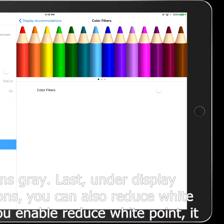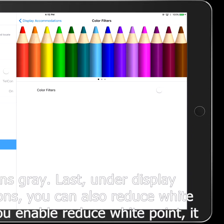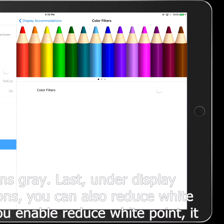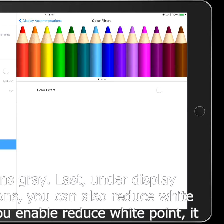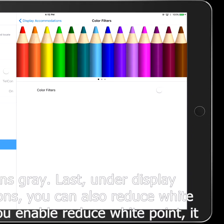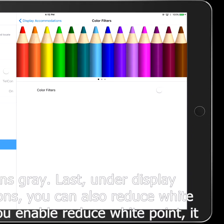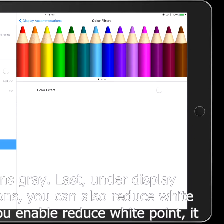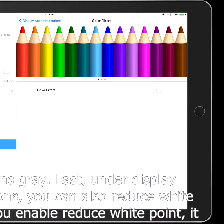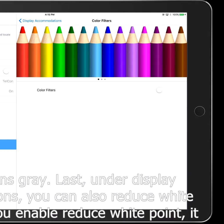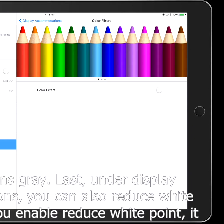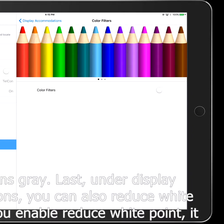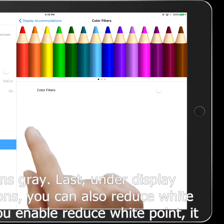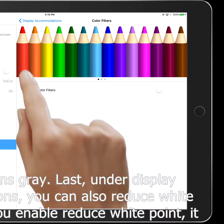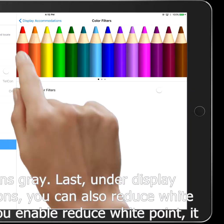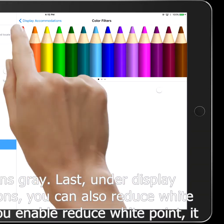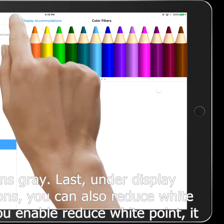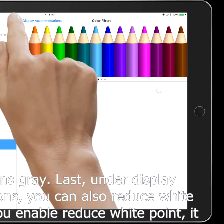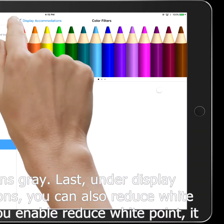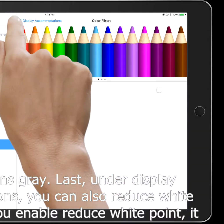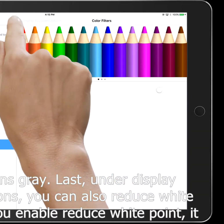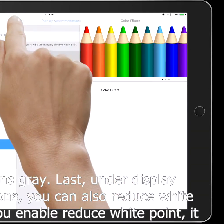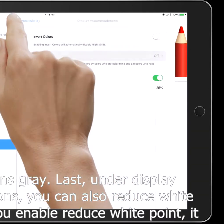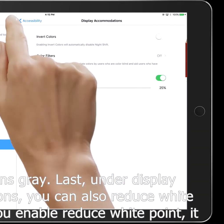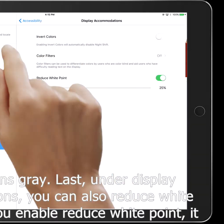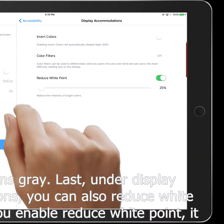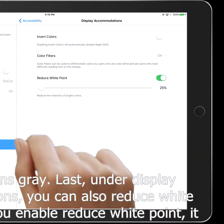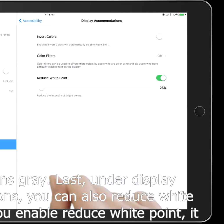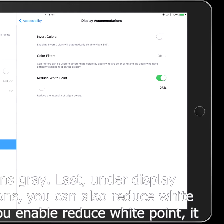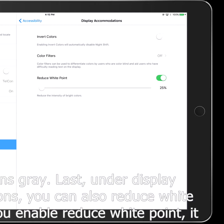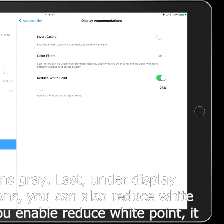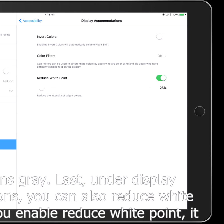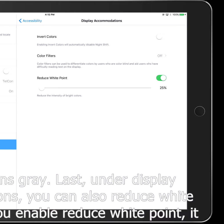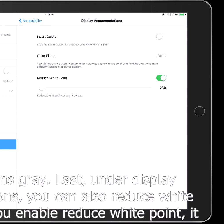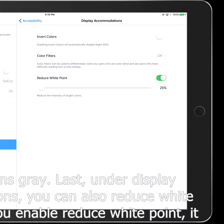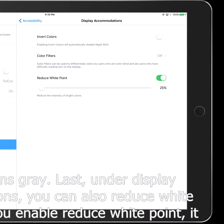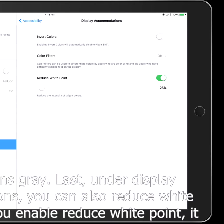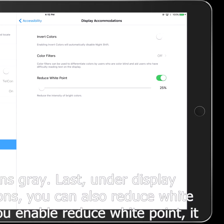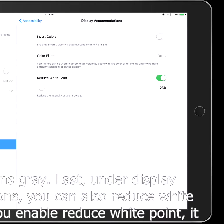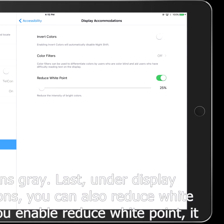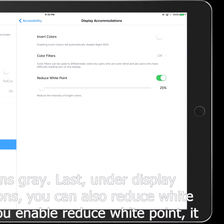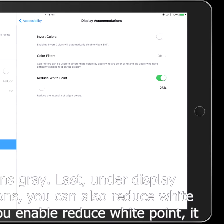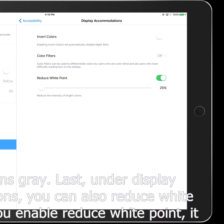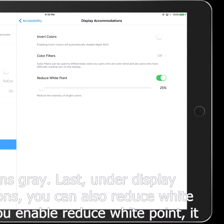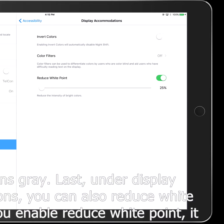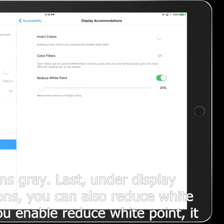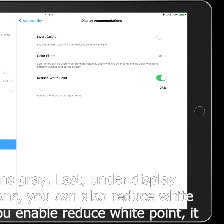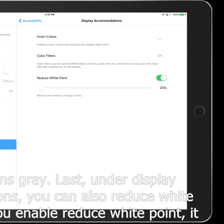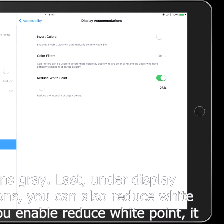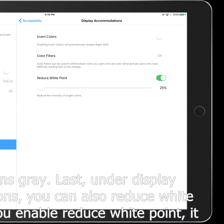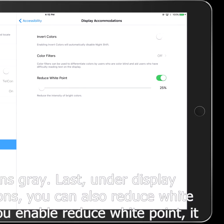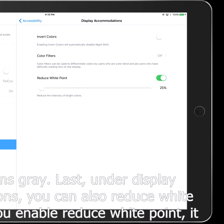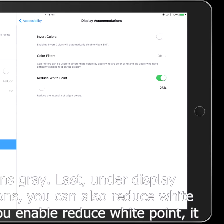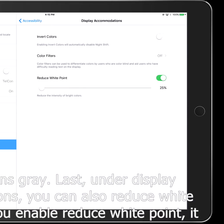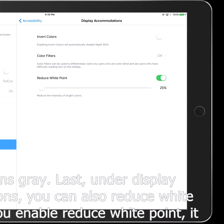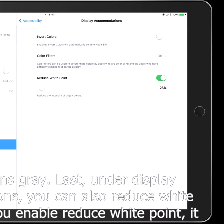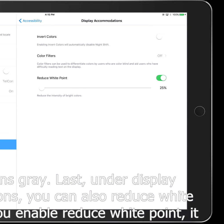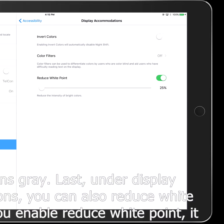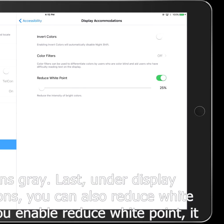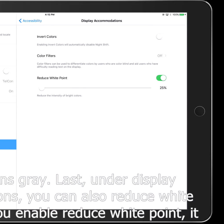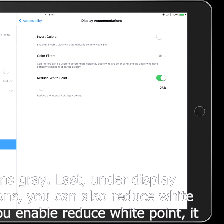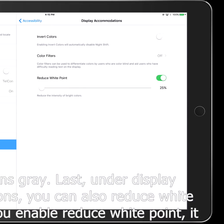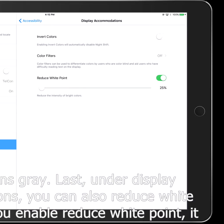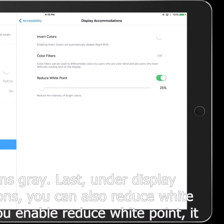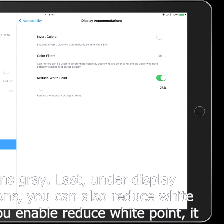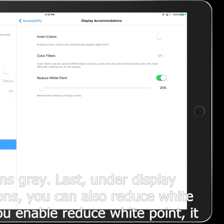Last, under Display Accommodations, you can also reduce white point. When you enable Reduce